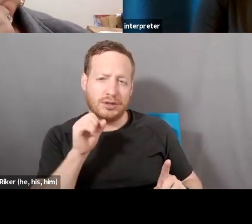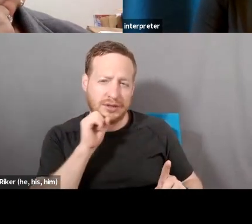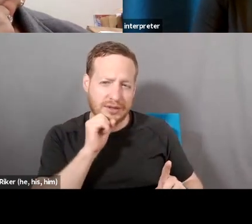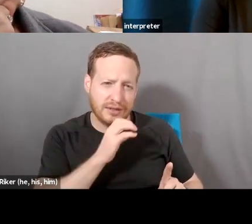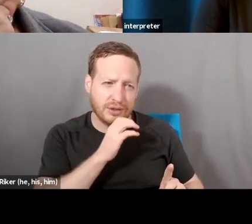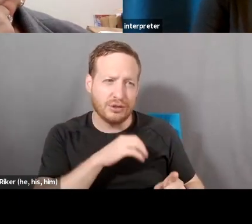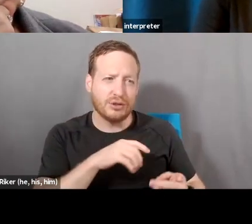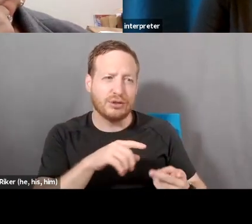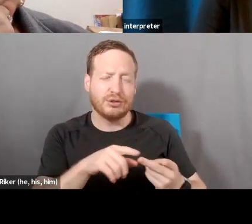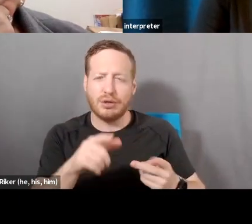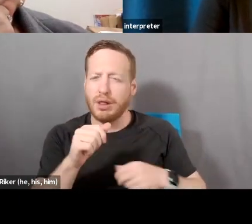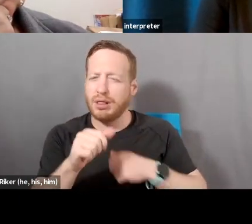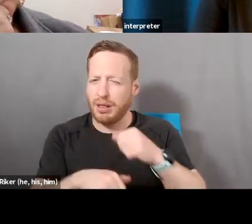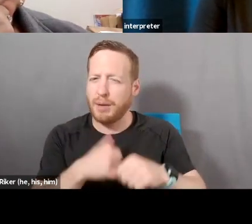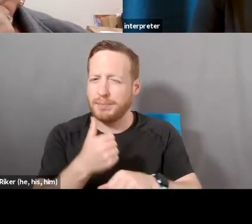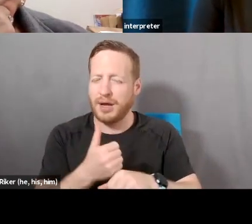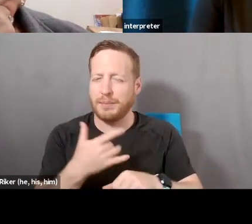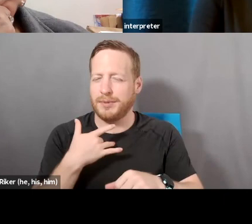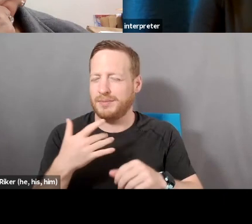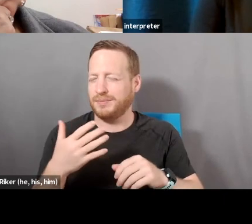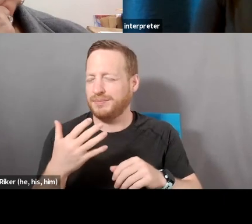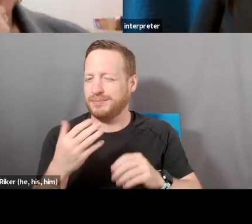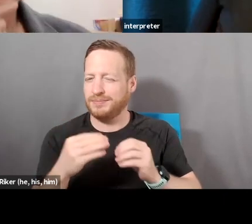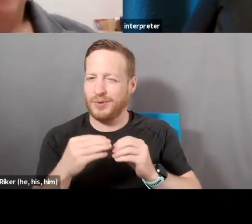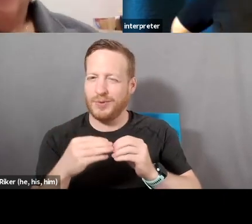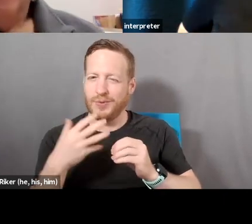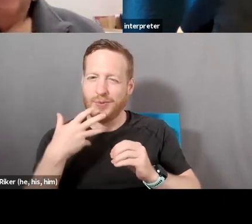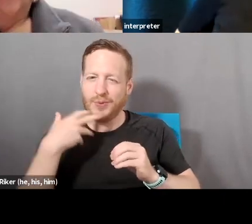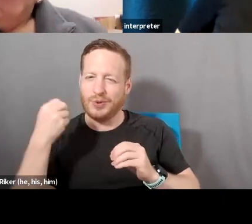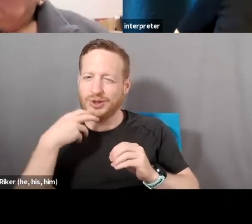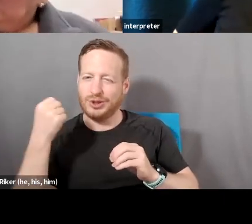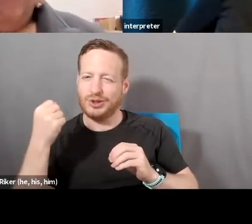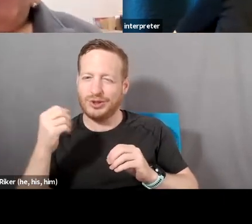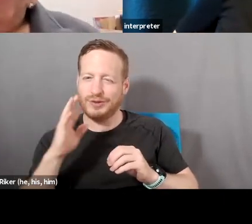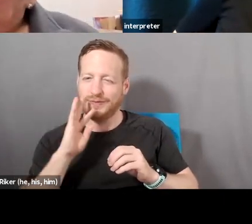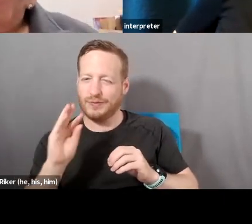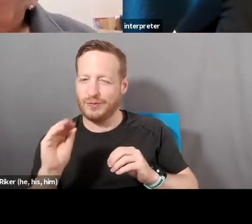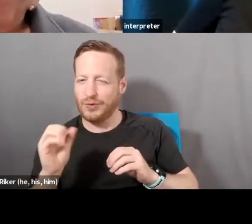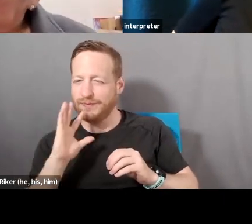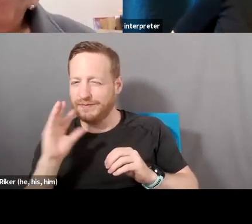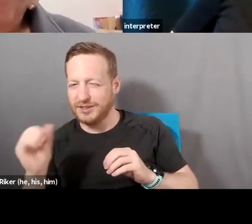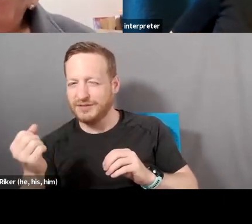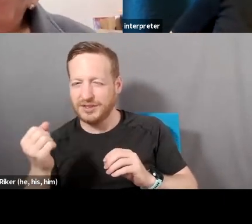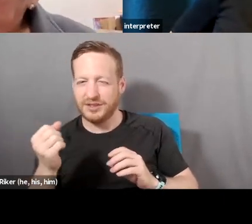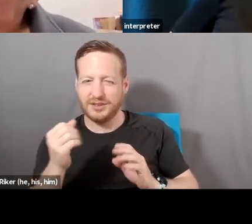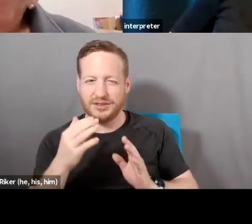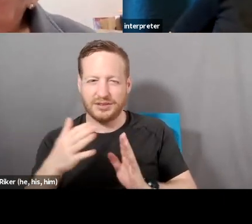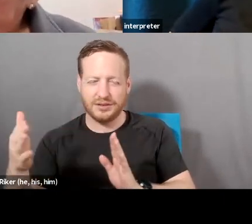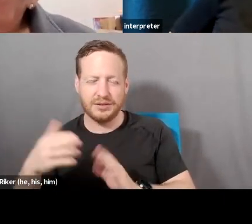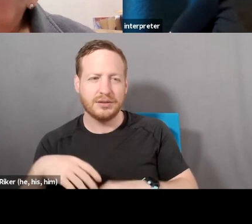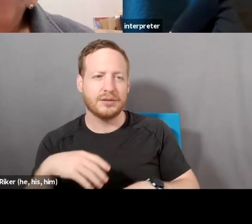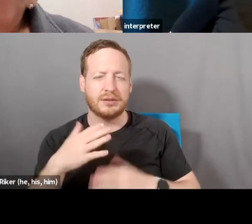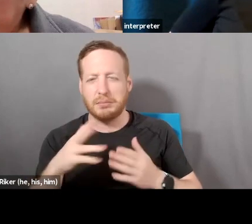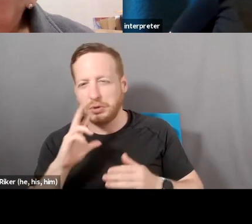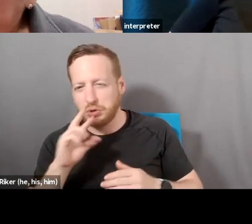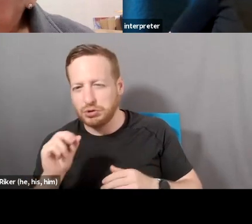groups. You know, maybe we've already had some contact with alumni and senior citizens, but maybe people